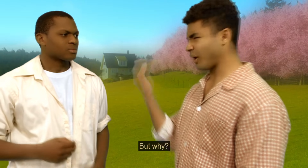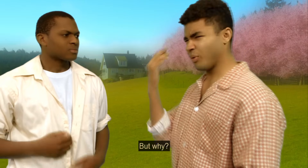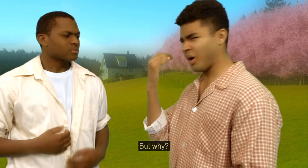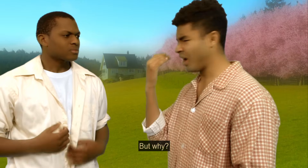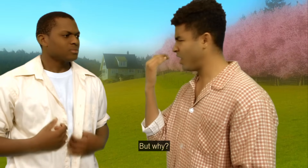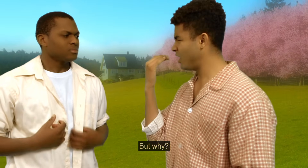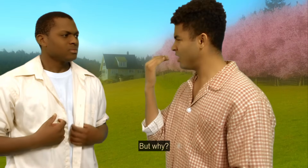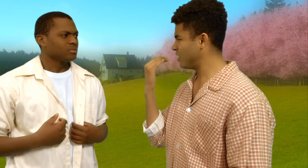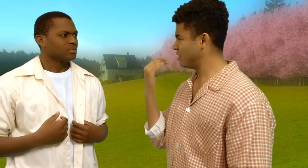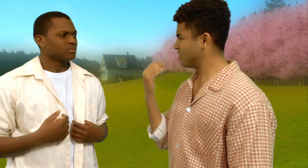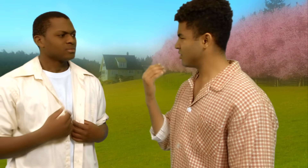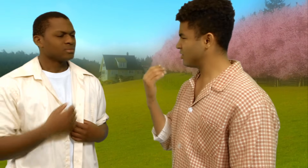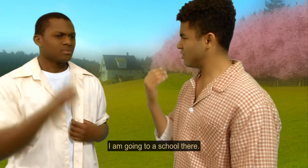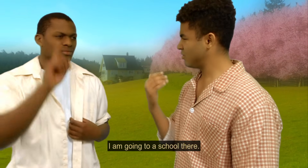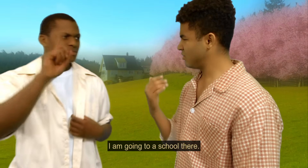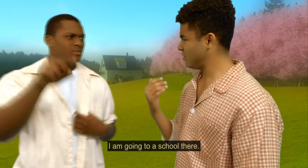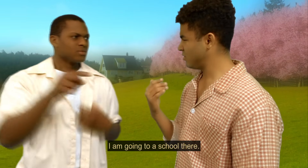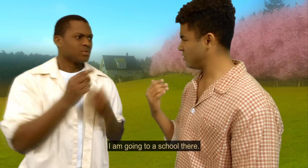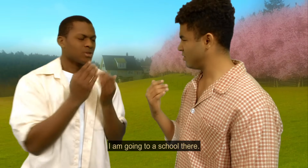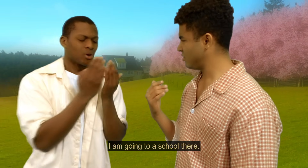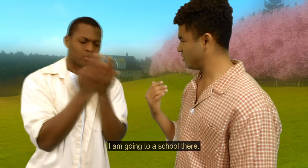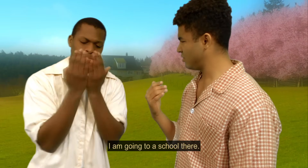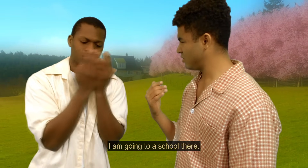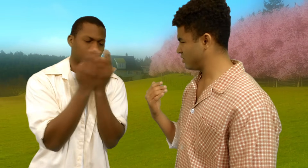But why? I'm going to school there.